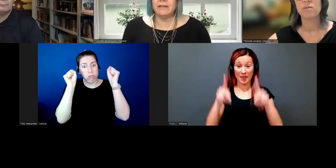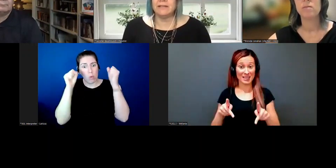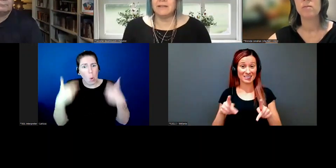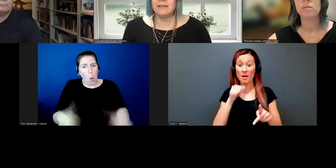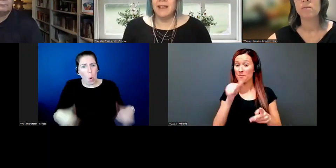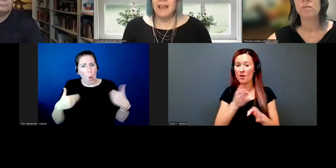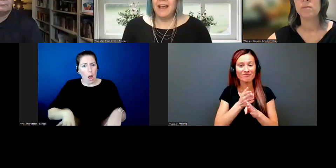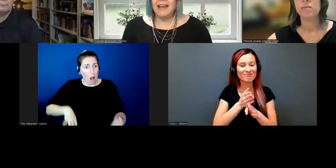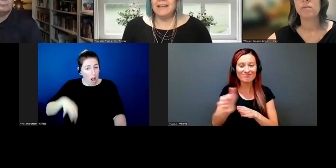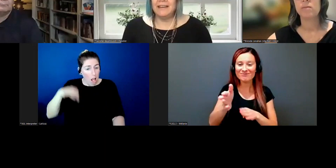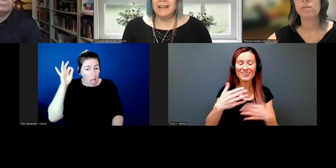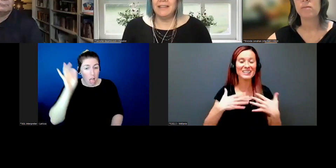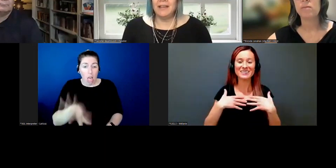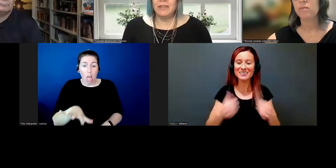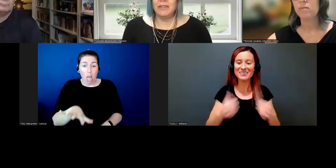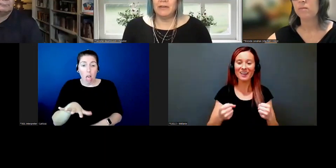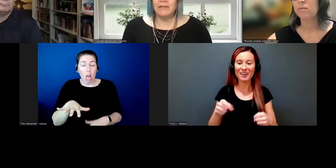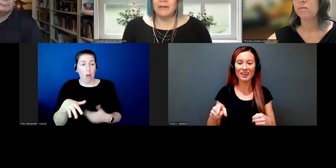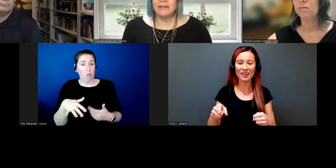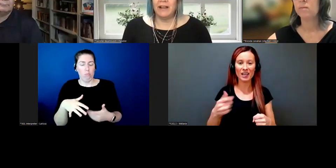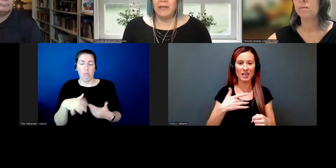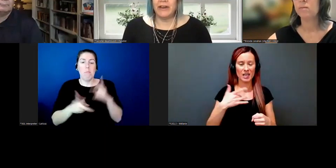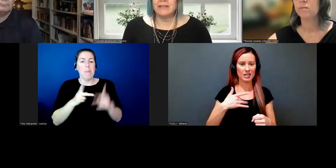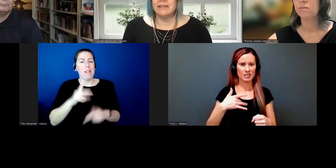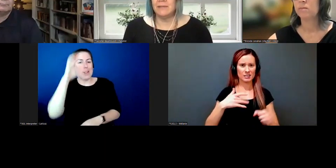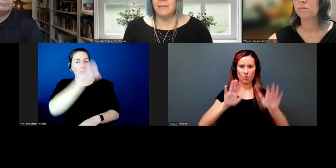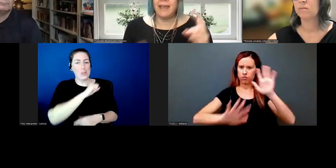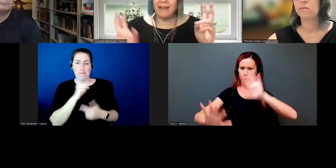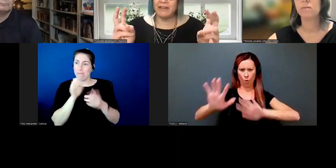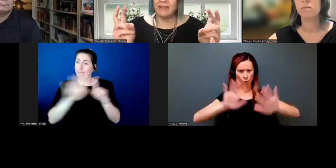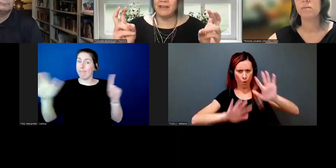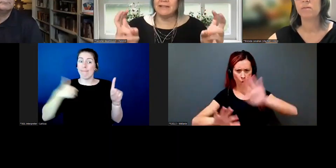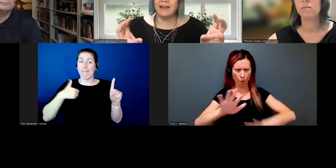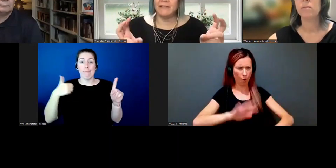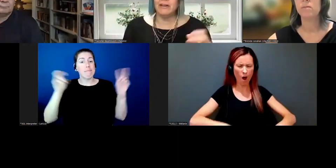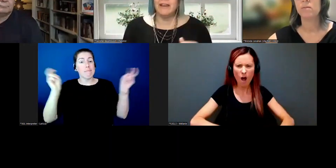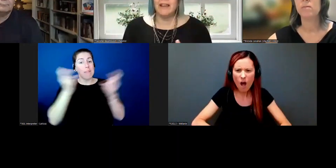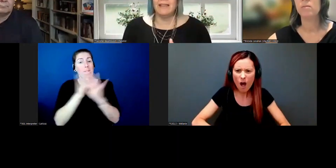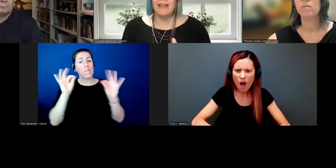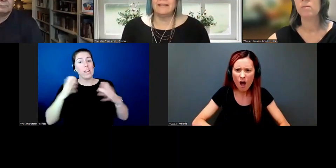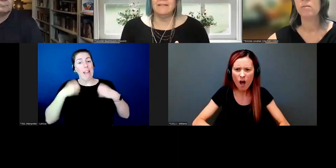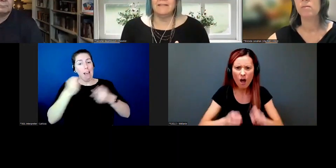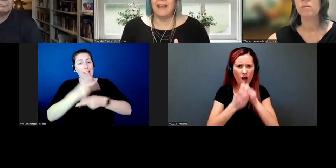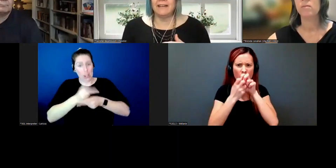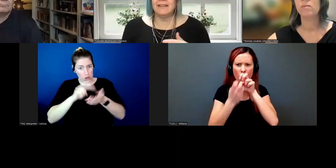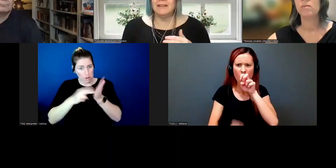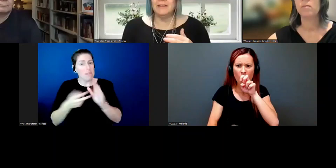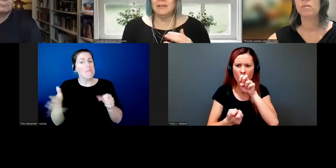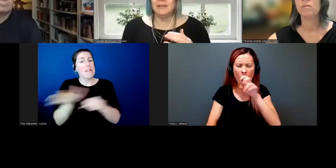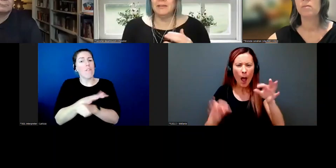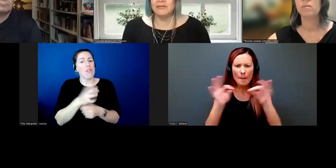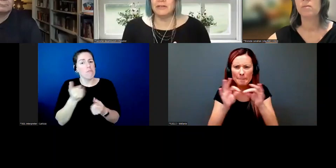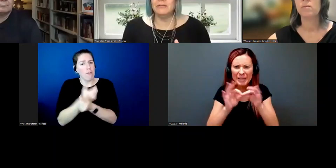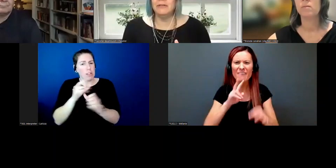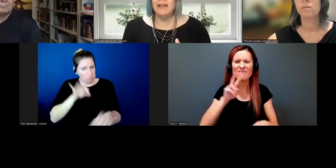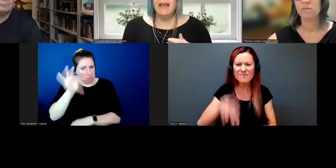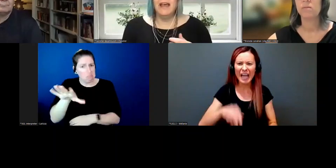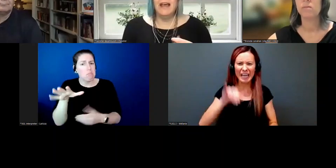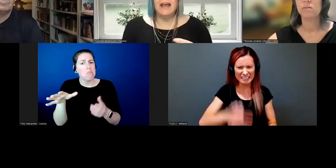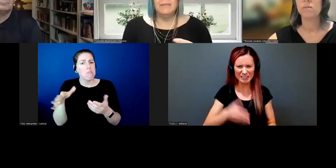There's this idea that with a universal healthcare system, everything is covered, and that's in fact not